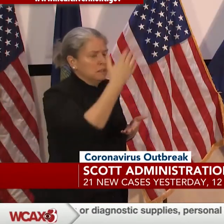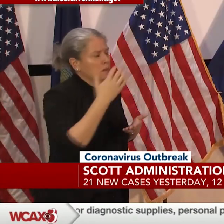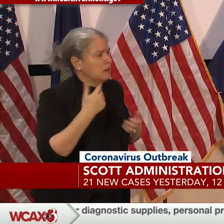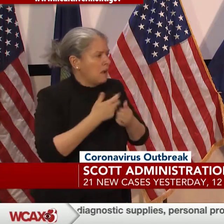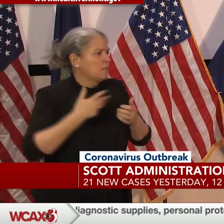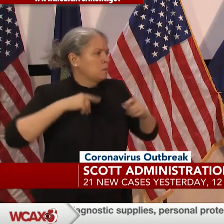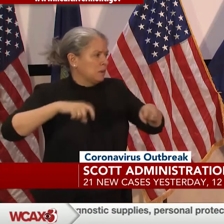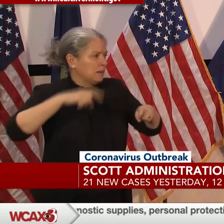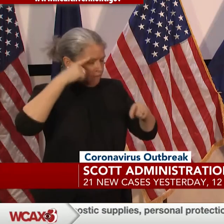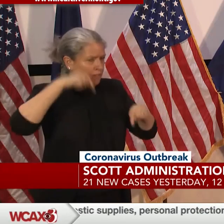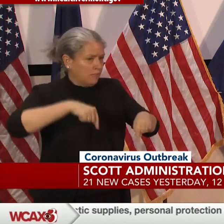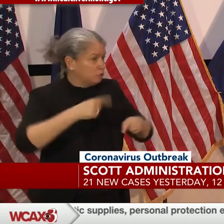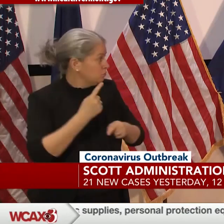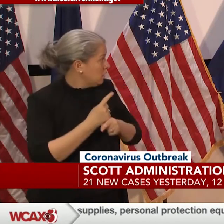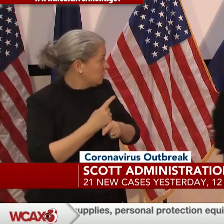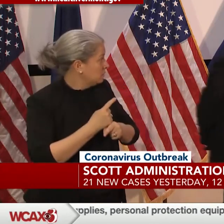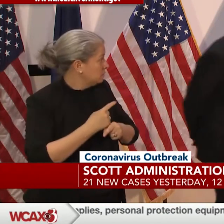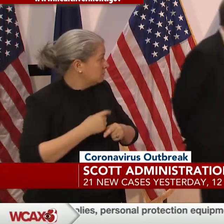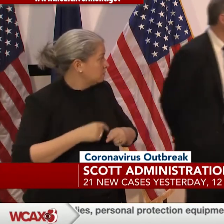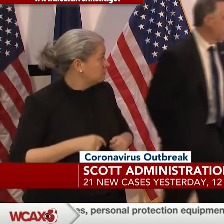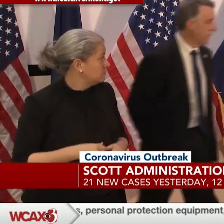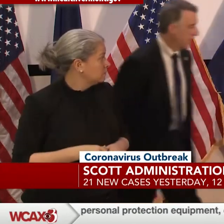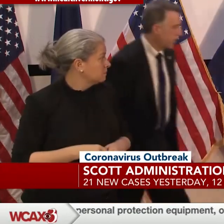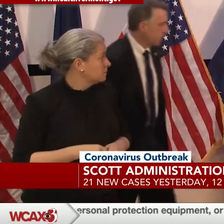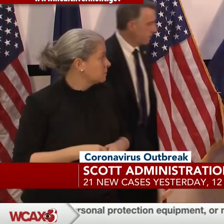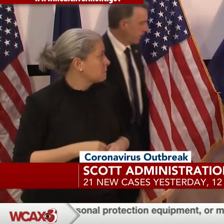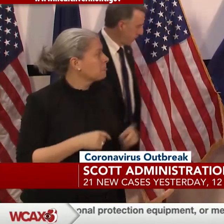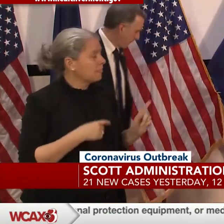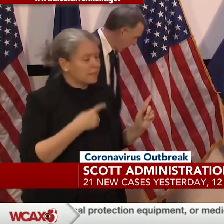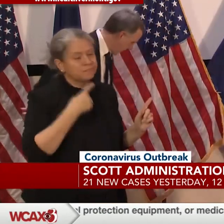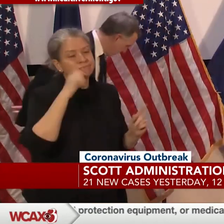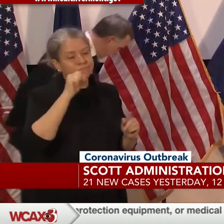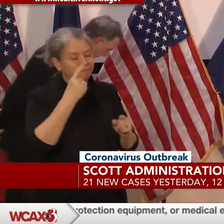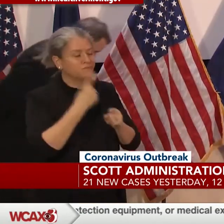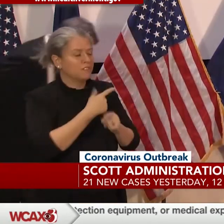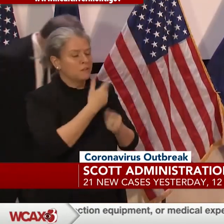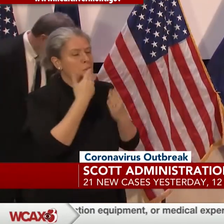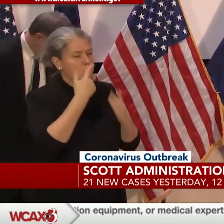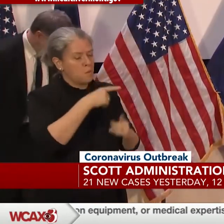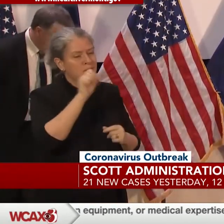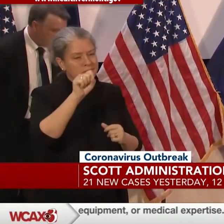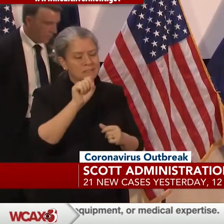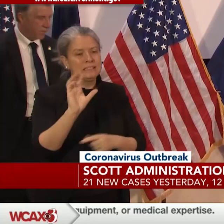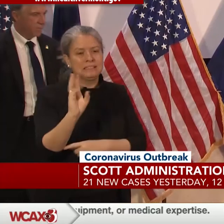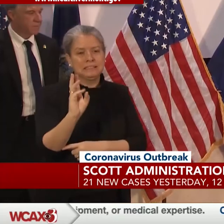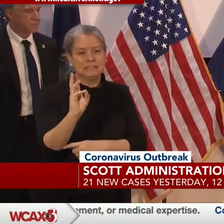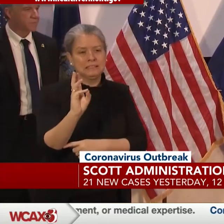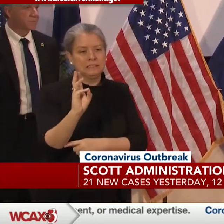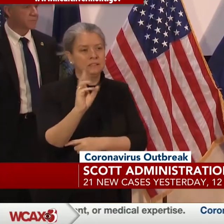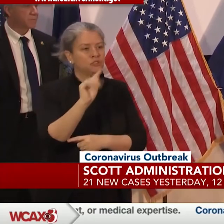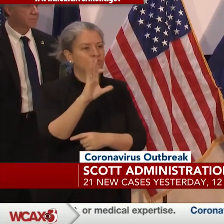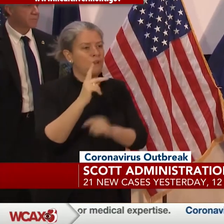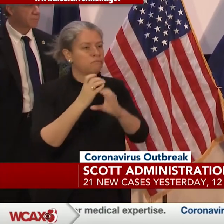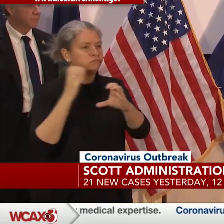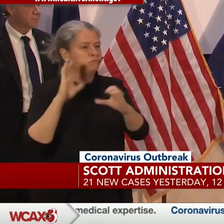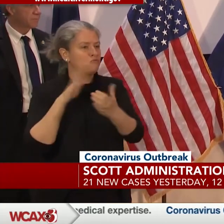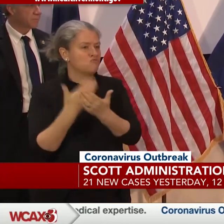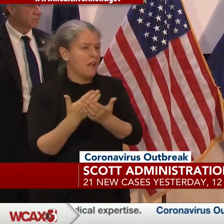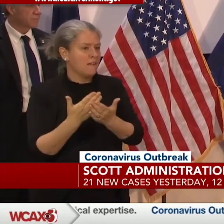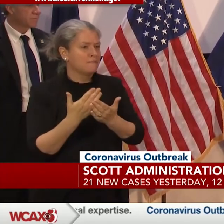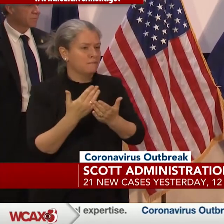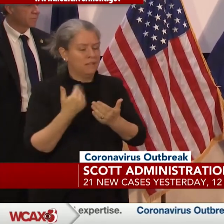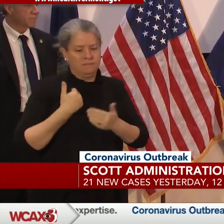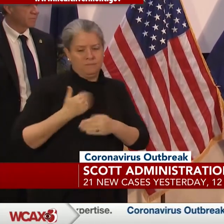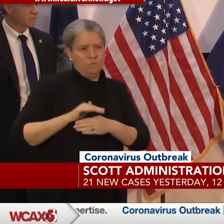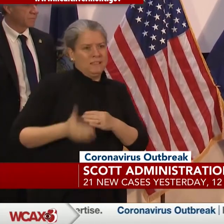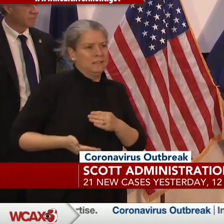need to fight this. It's a great point, Governor. Six trucks arrived to the state's warehouse